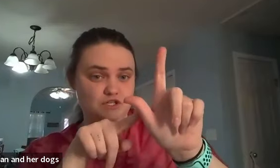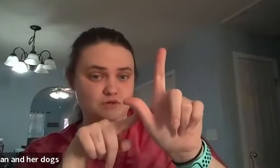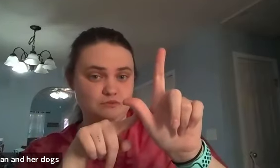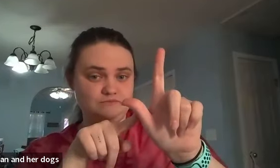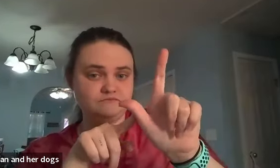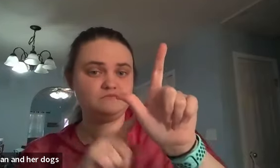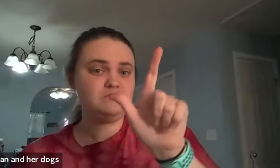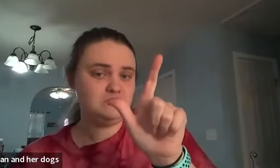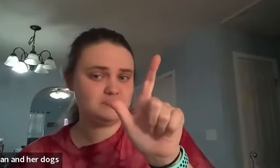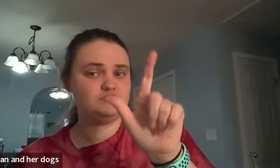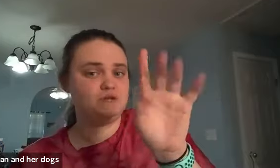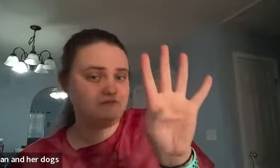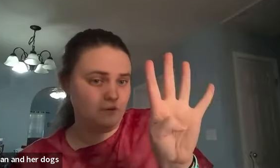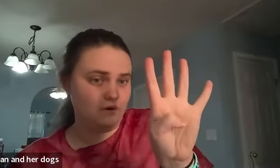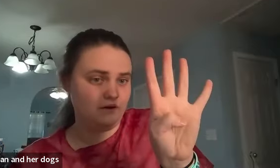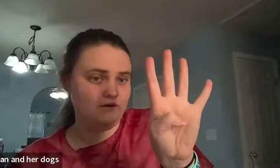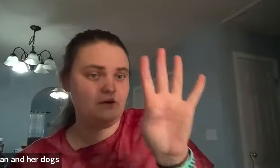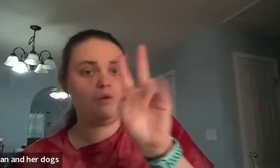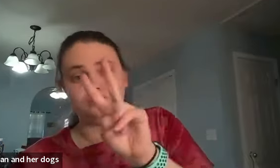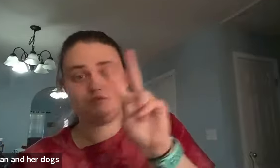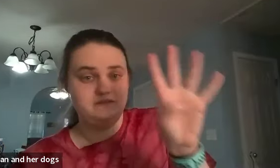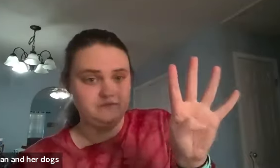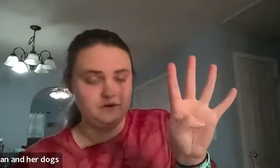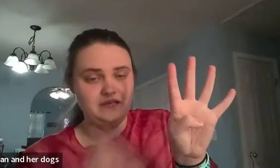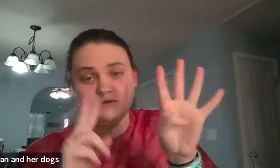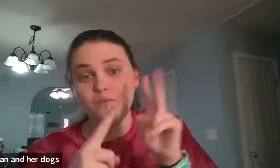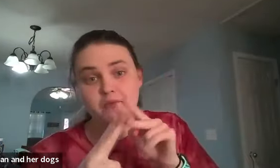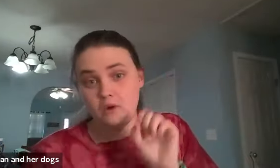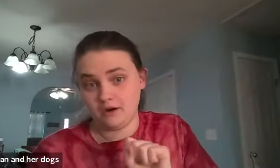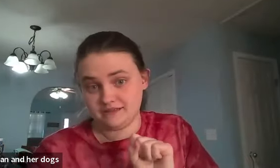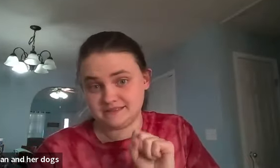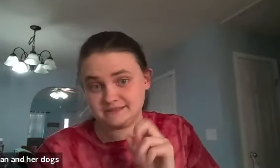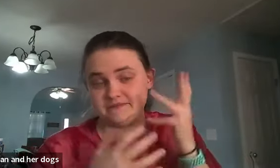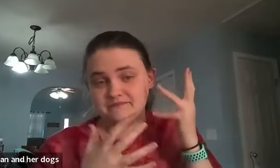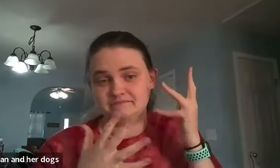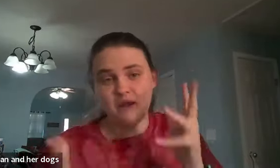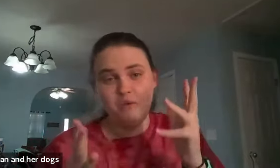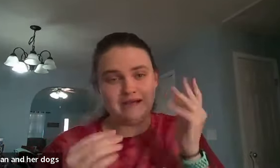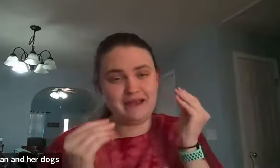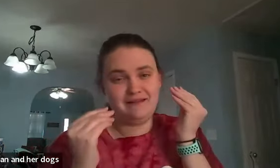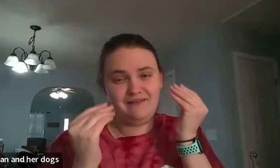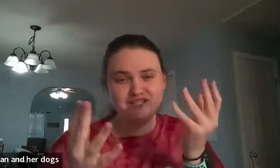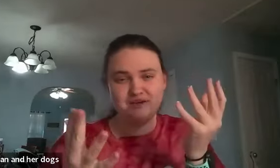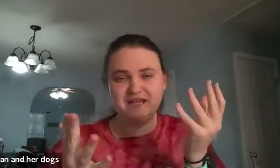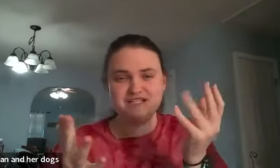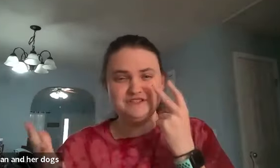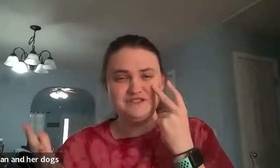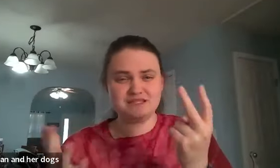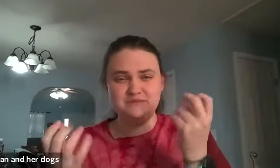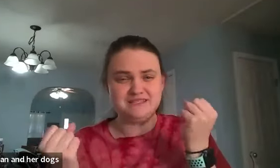two. So 24 or 24, either way works. But I want to kind of let you know, in case you saw someone